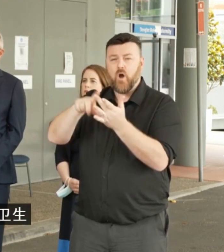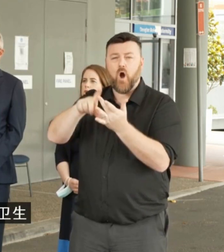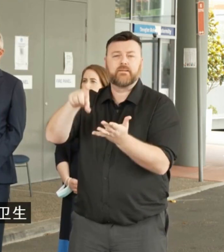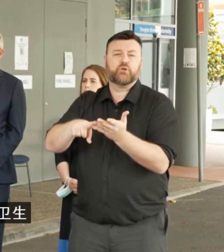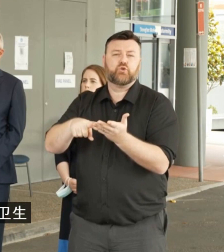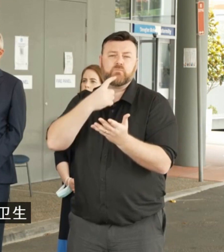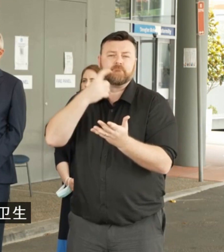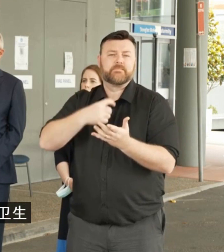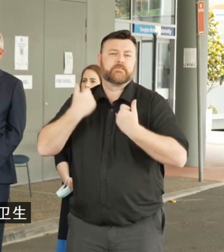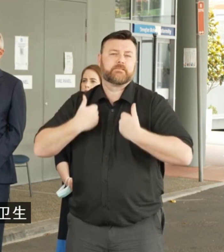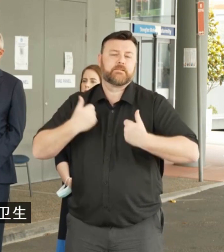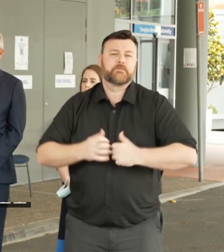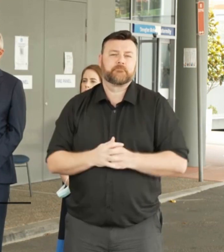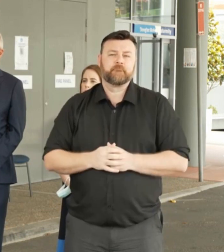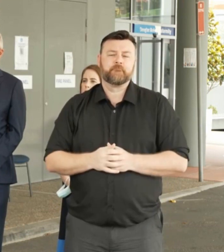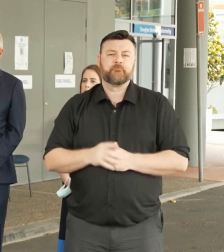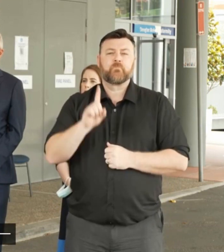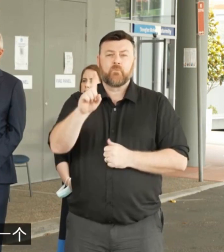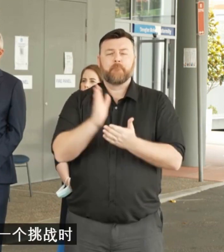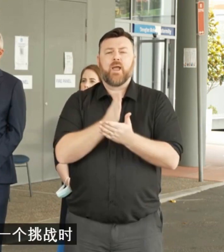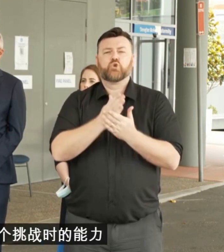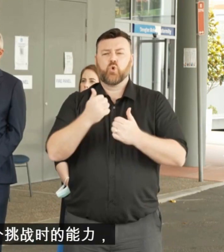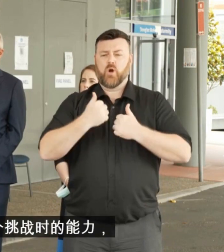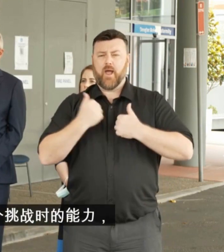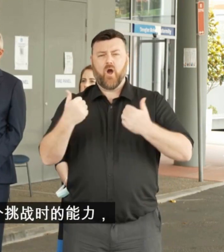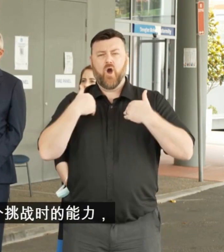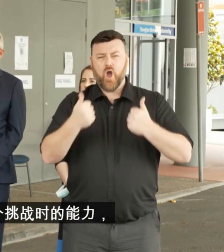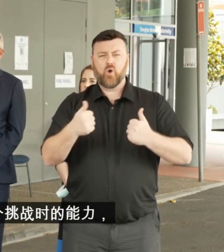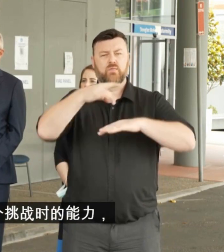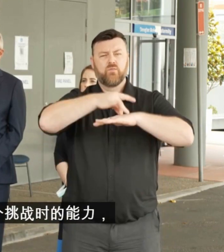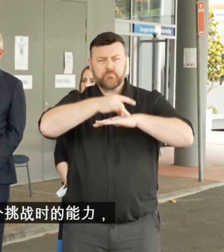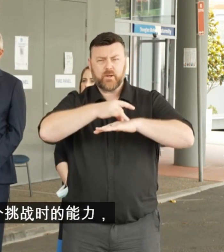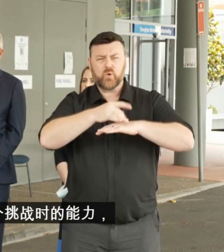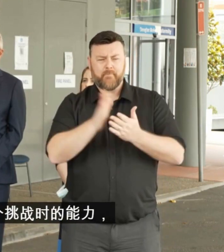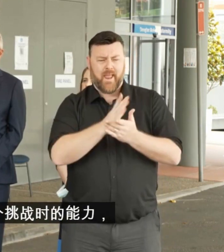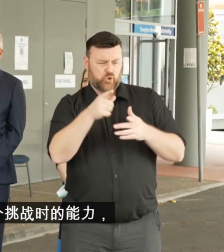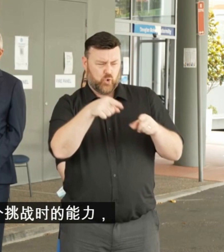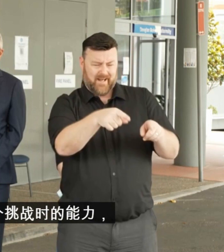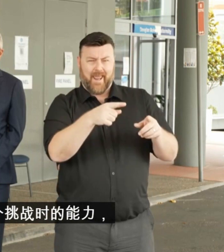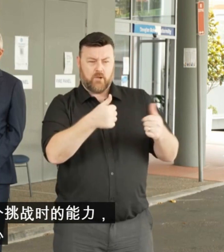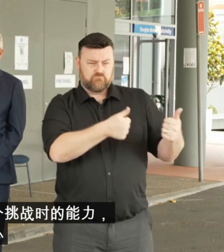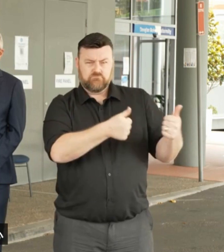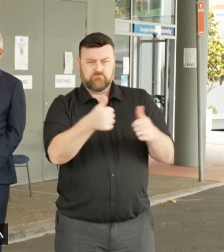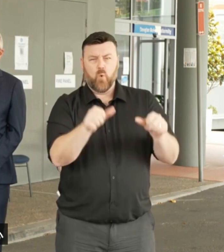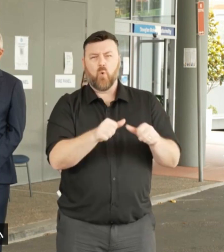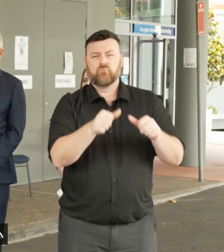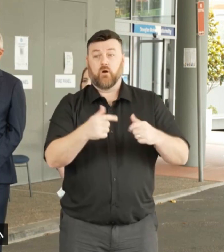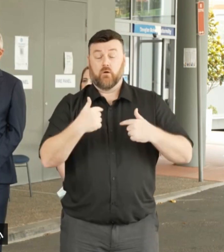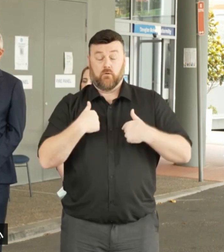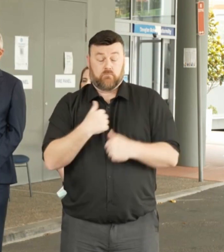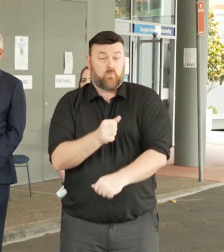health system has the capacity as we move through this next challenge of the pandemic. And I'm incredibly confident as